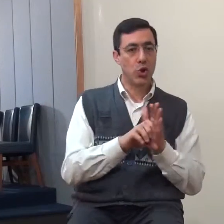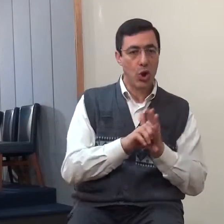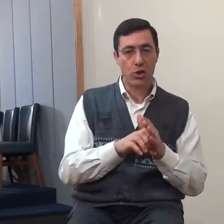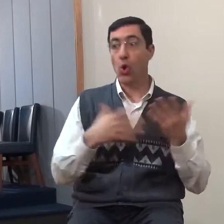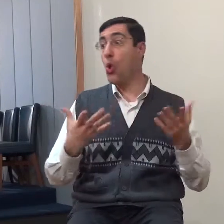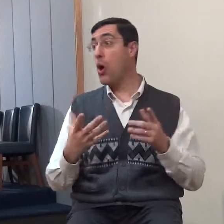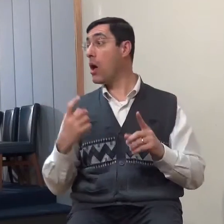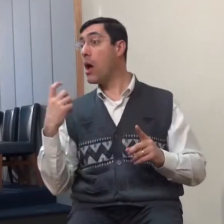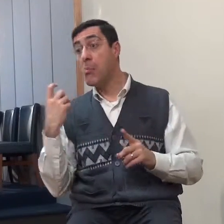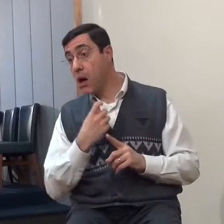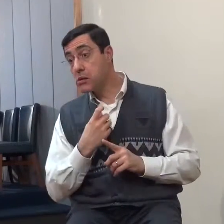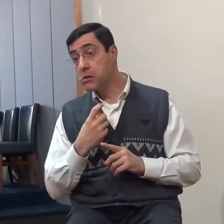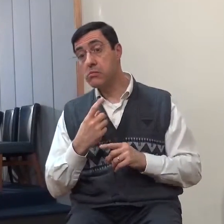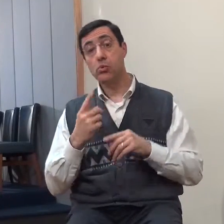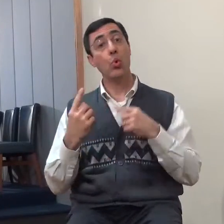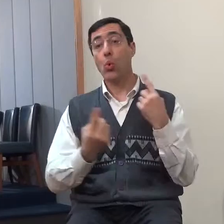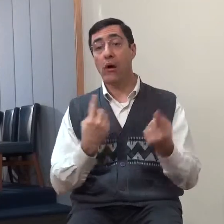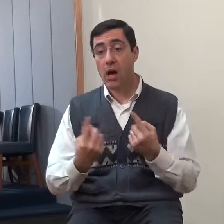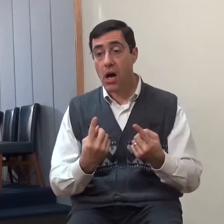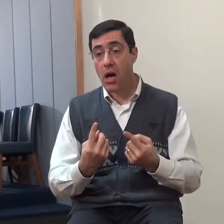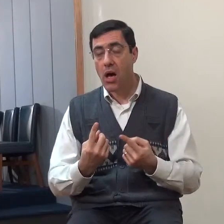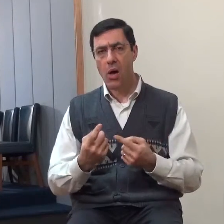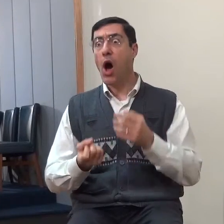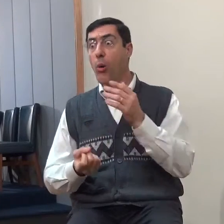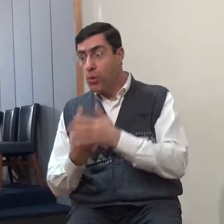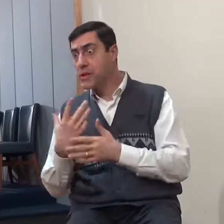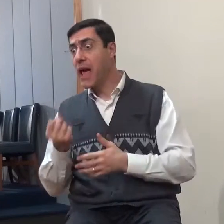ministers, always to be proclaiming.